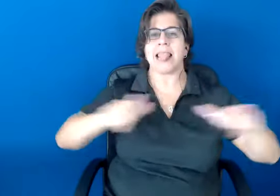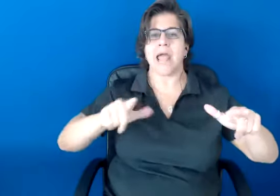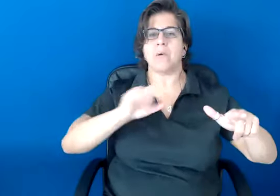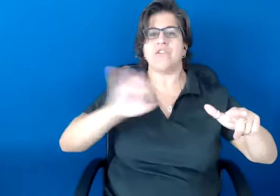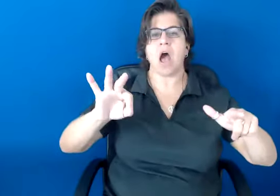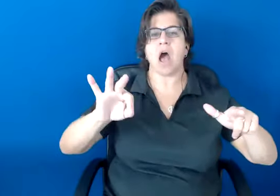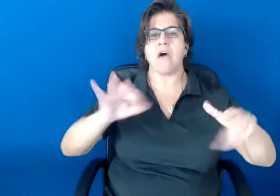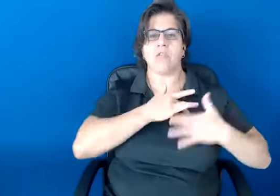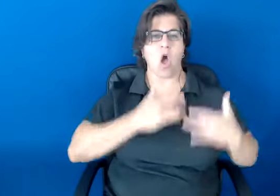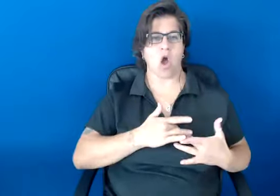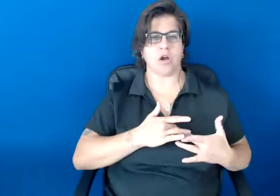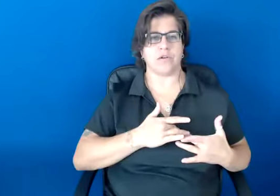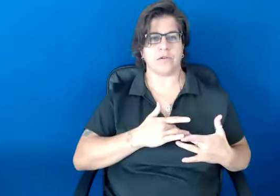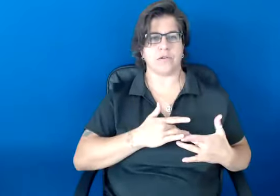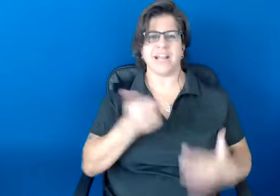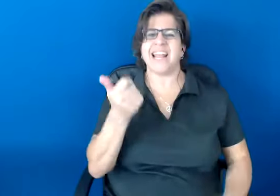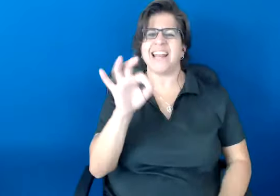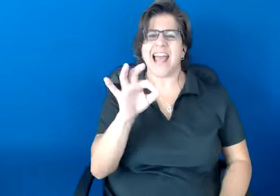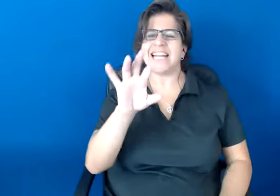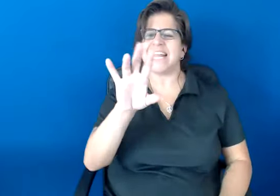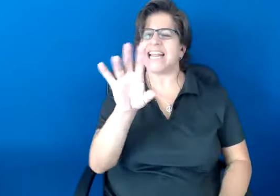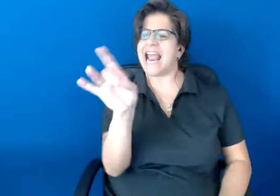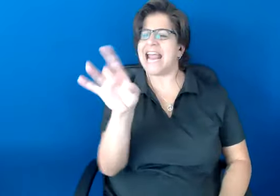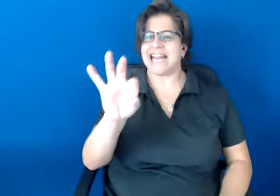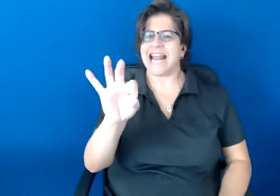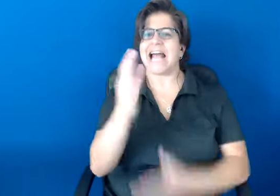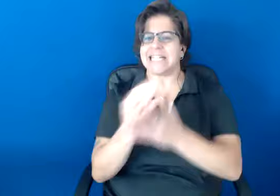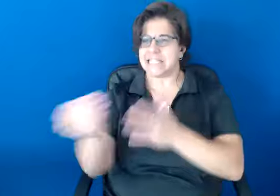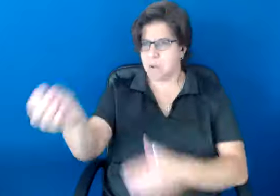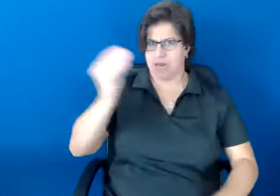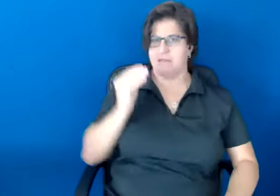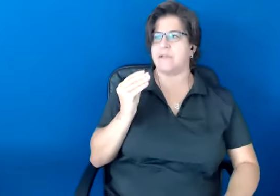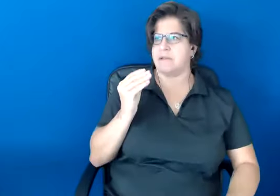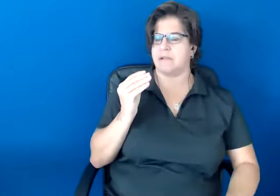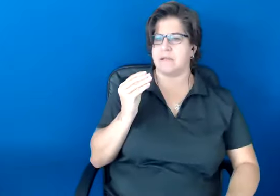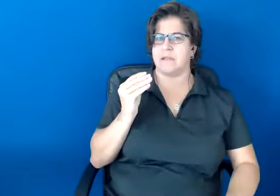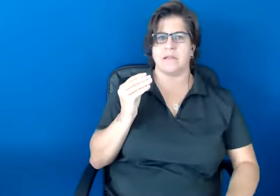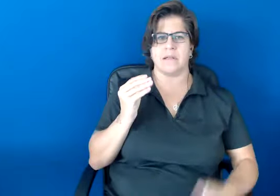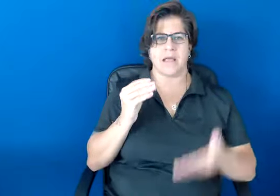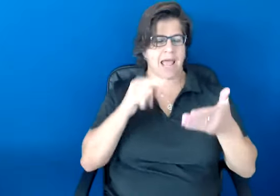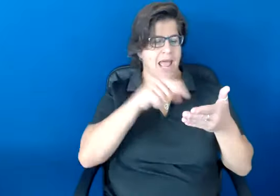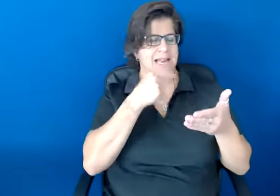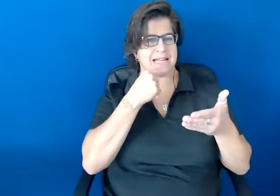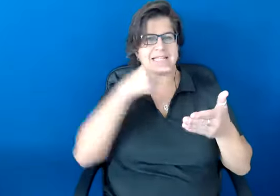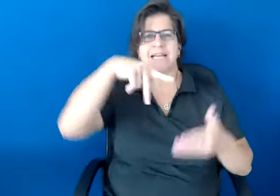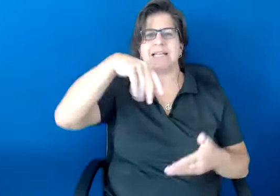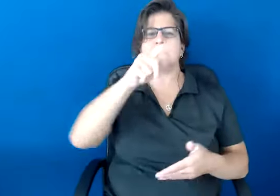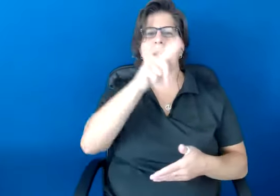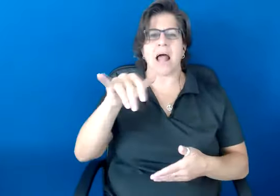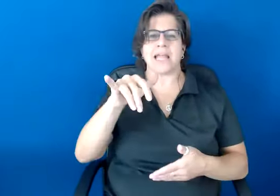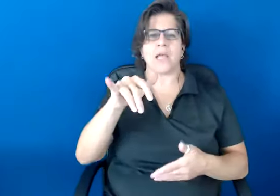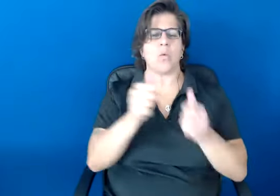was given to me in 1989, and on it has Polly P. an